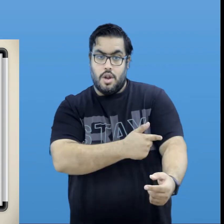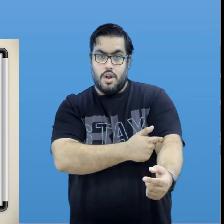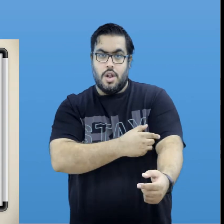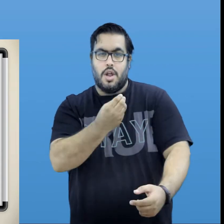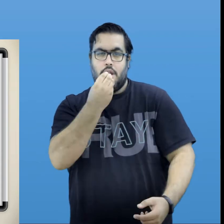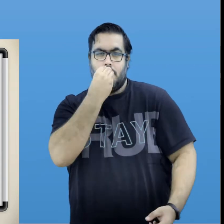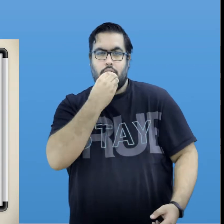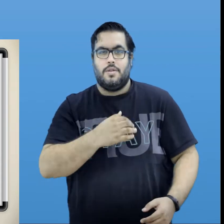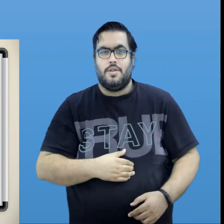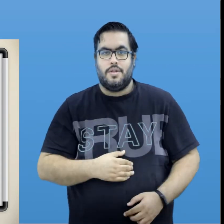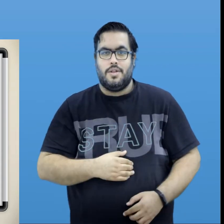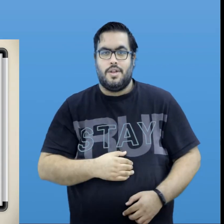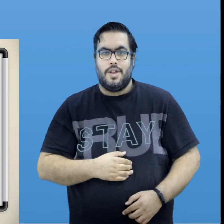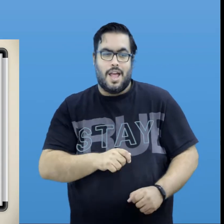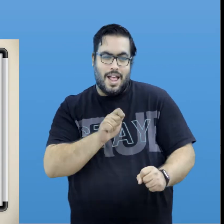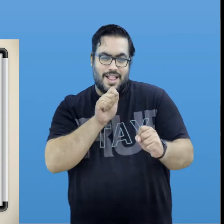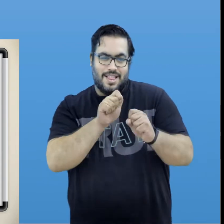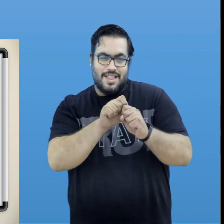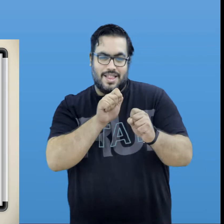Let's look at the first sentence.